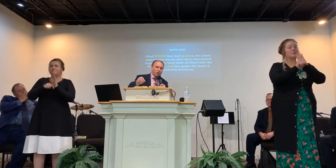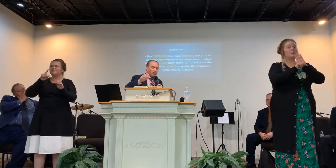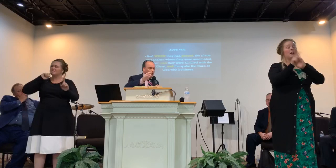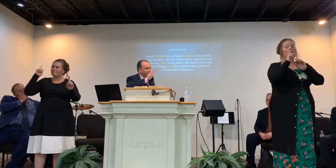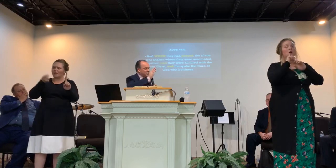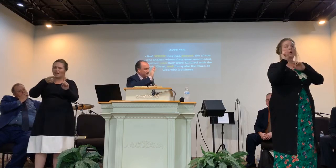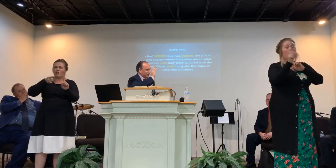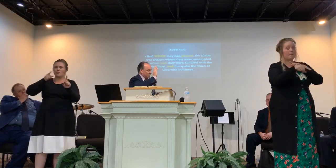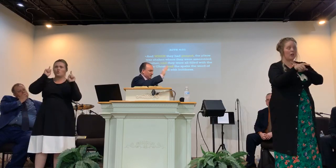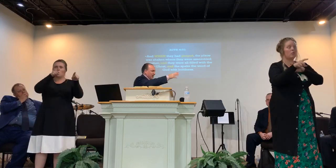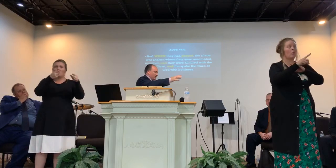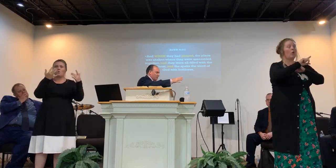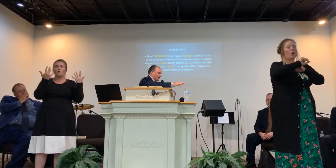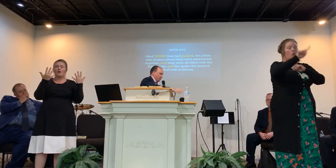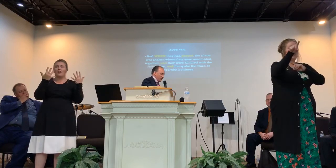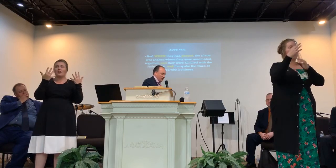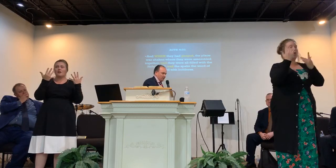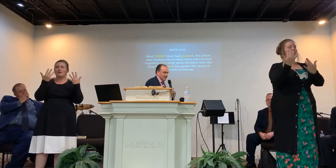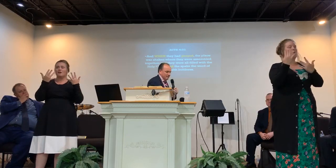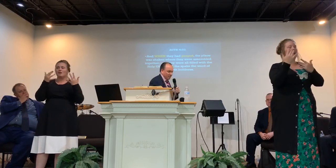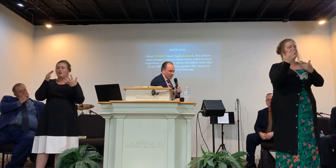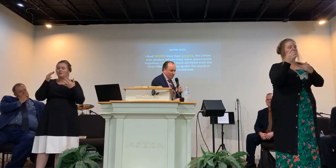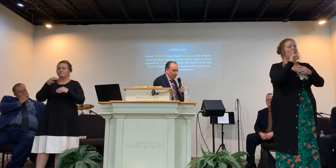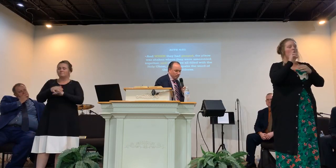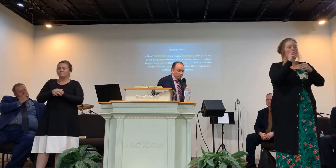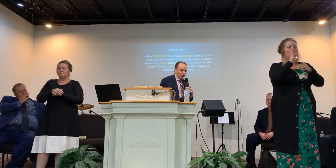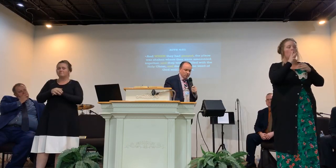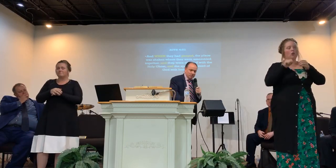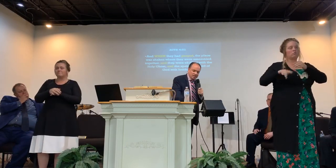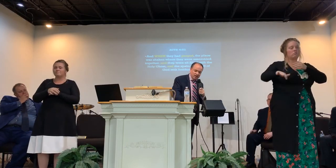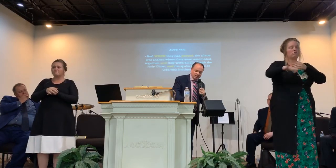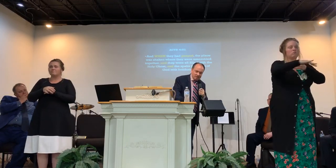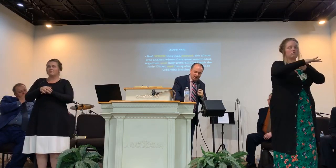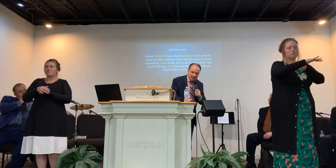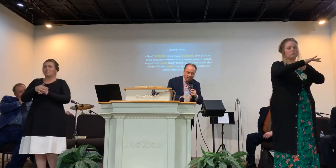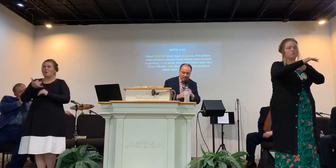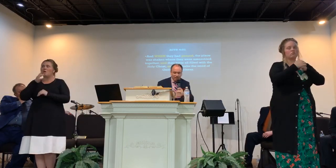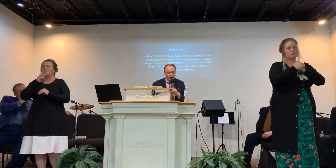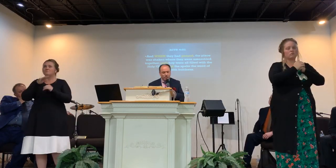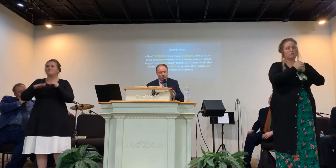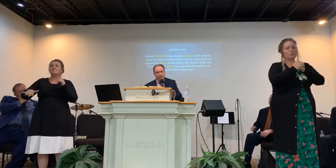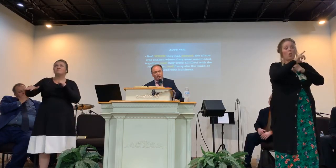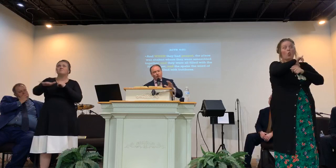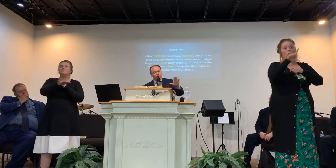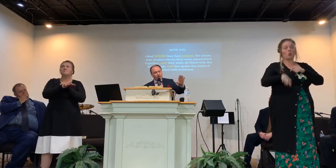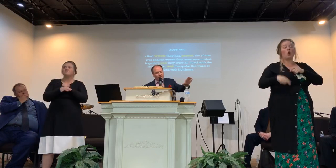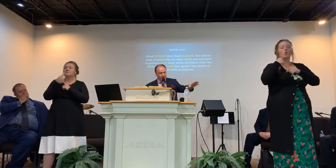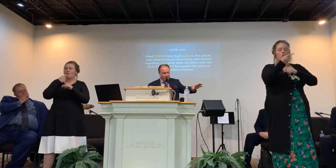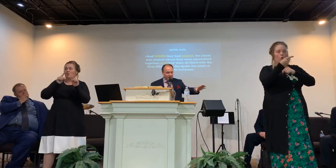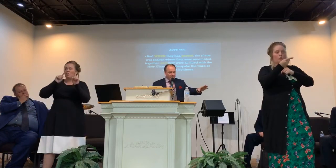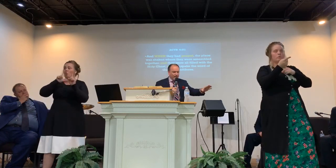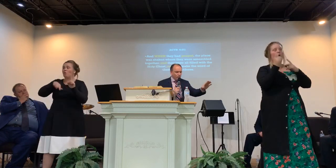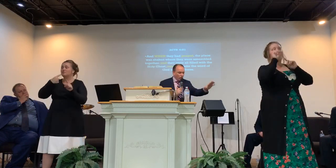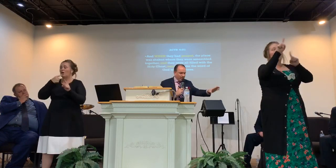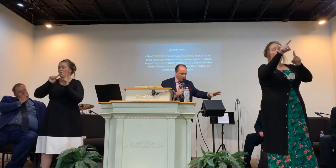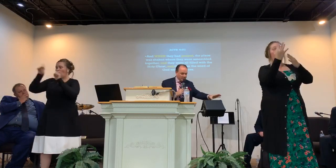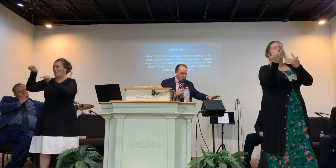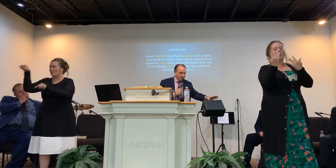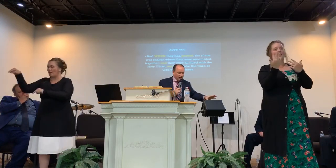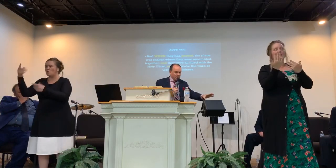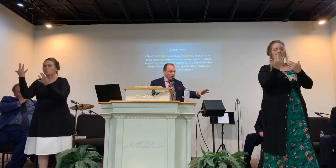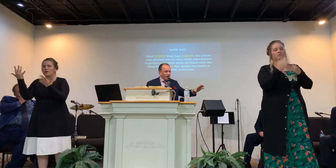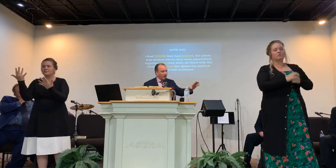to go and wait down by the brook. The Bible tells us that the Lord told him to go there and